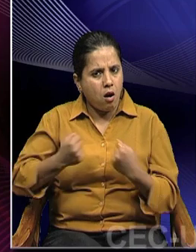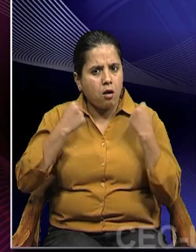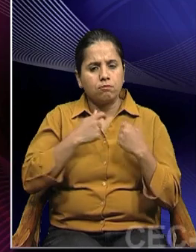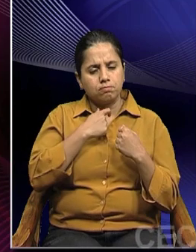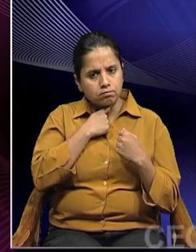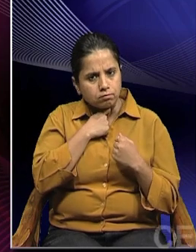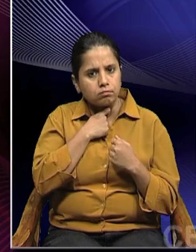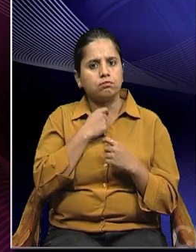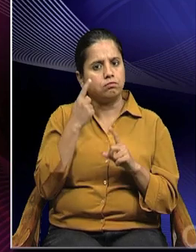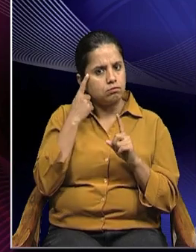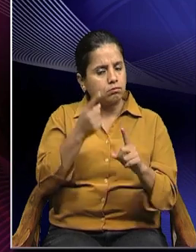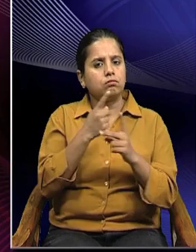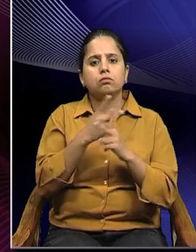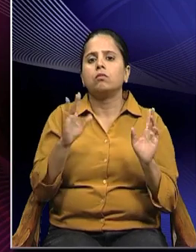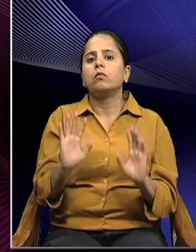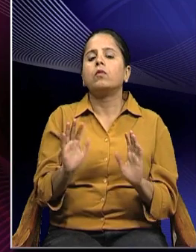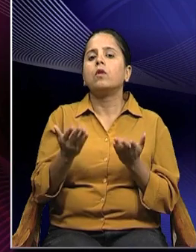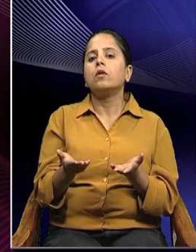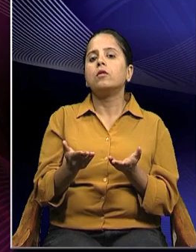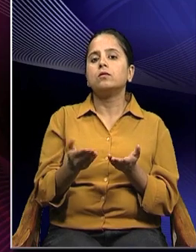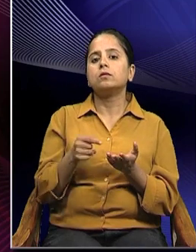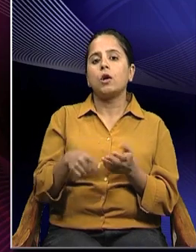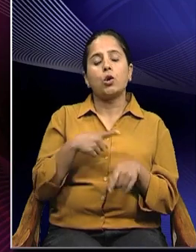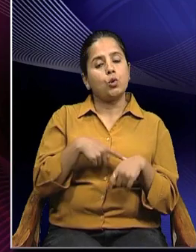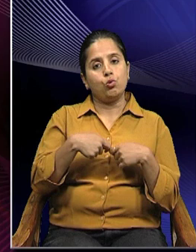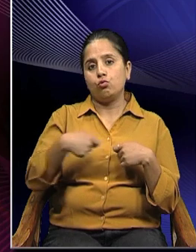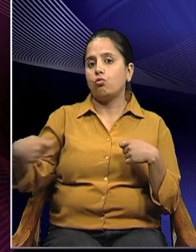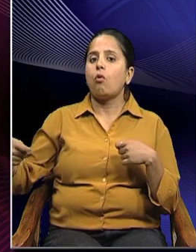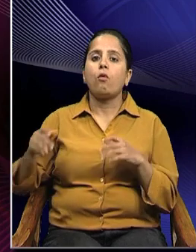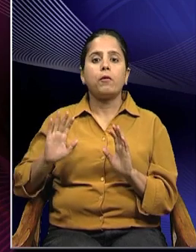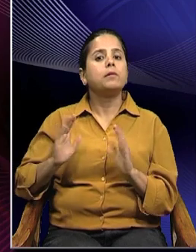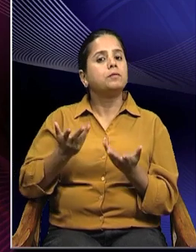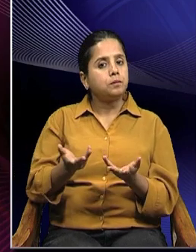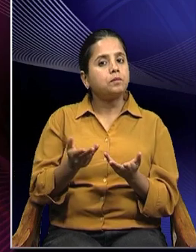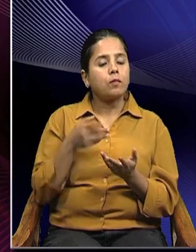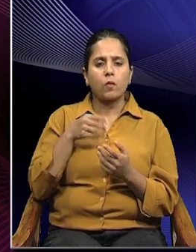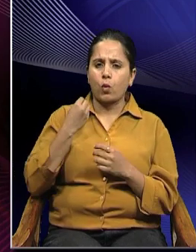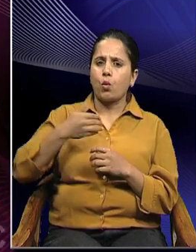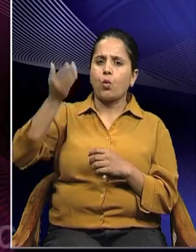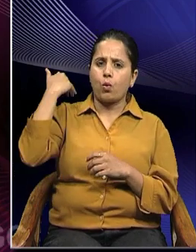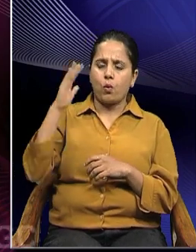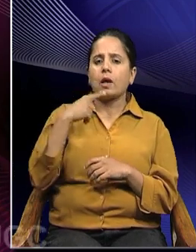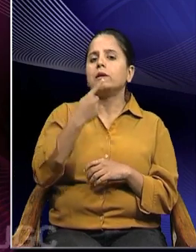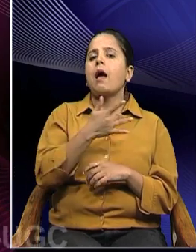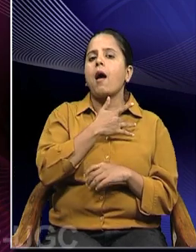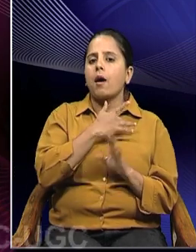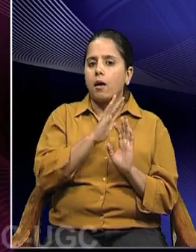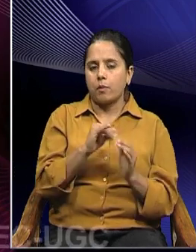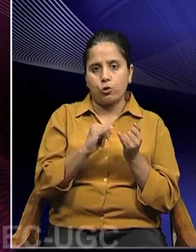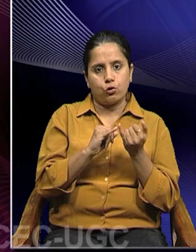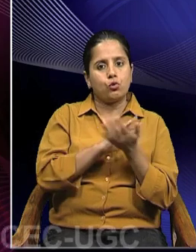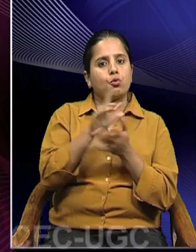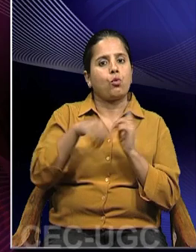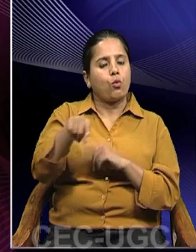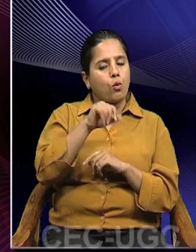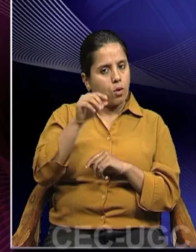and dedication. And there is a long old, very old saying here, shloka in the form